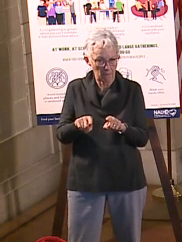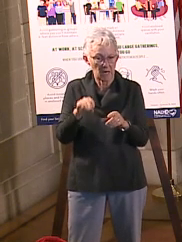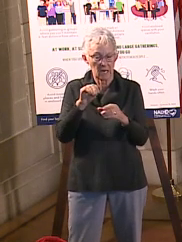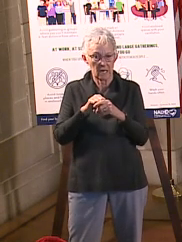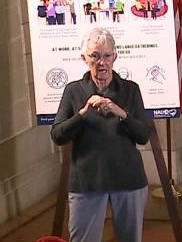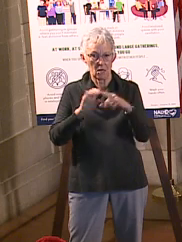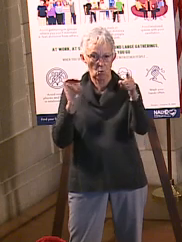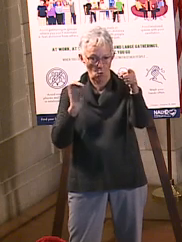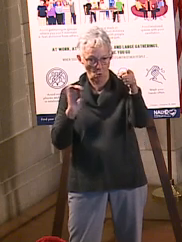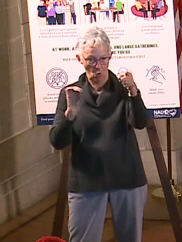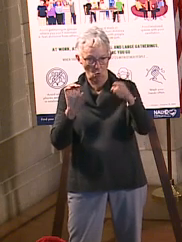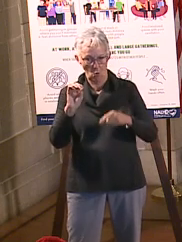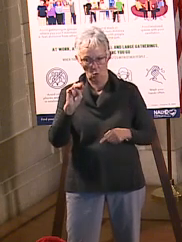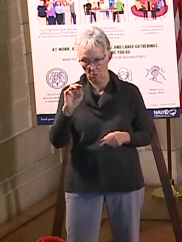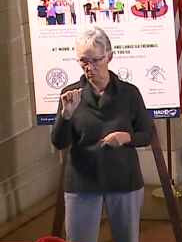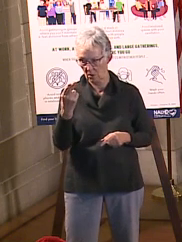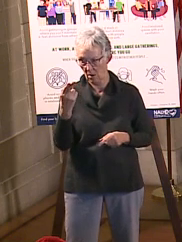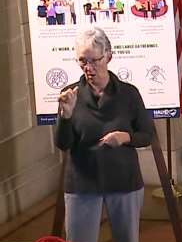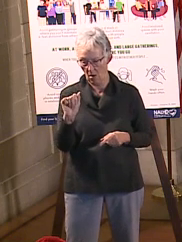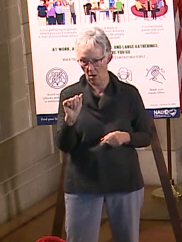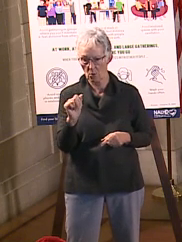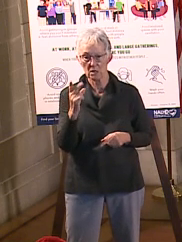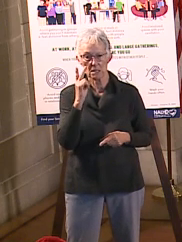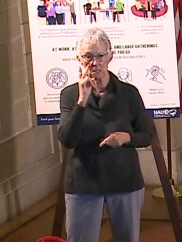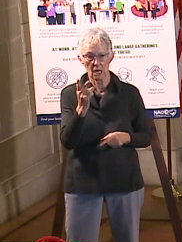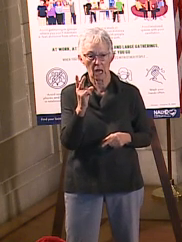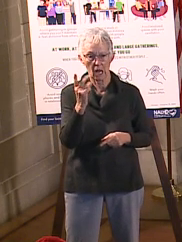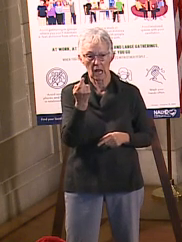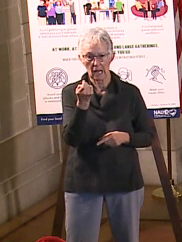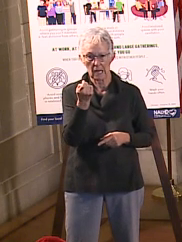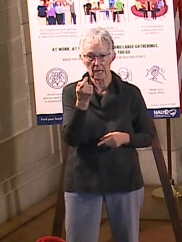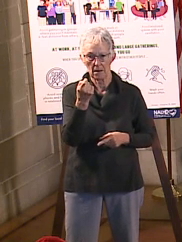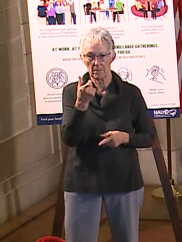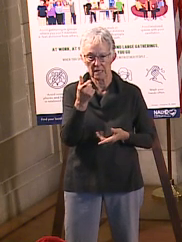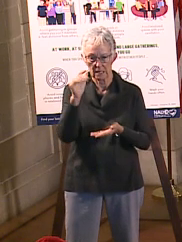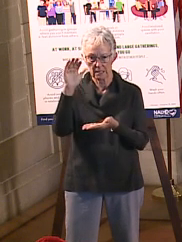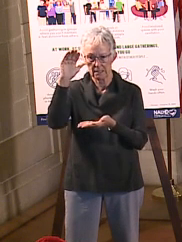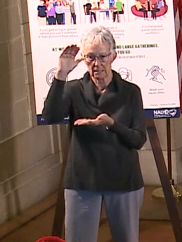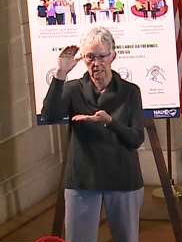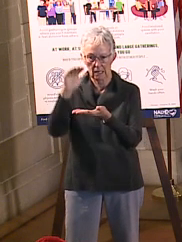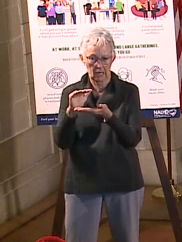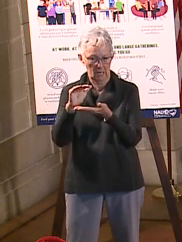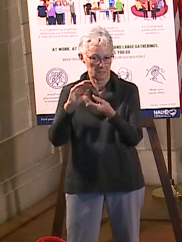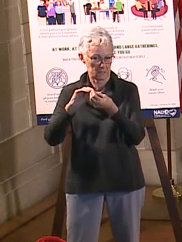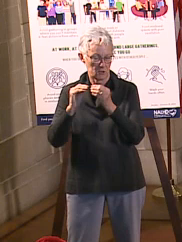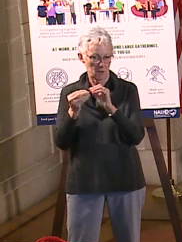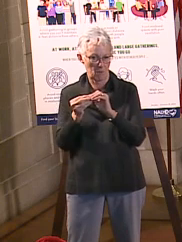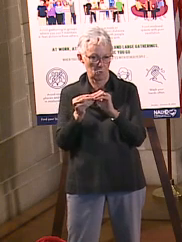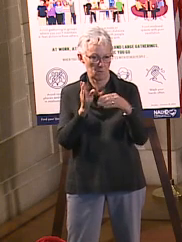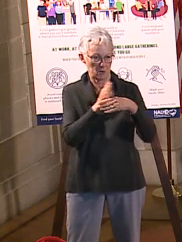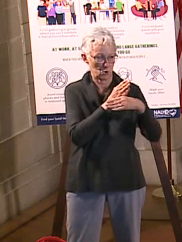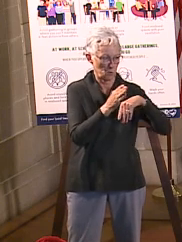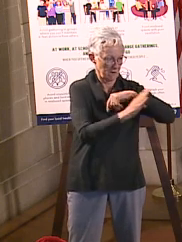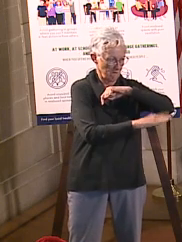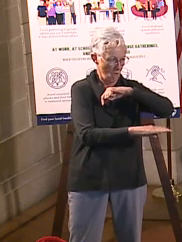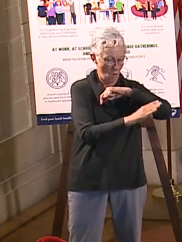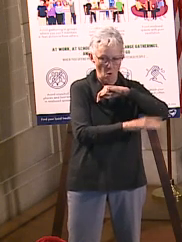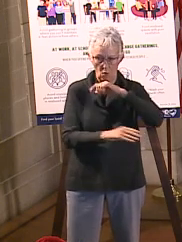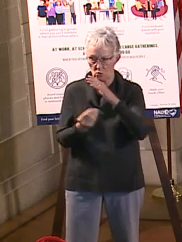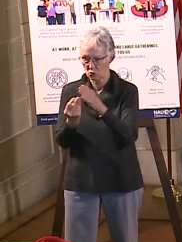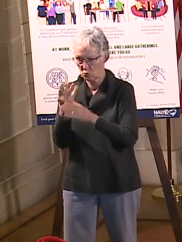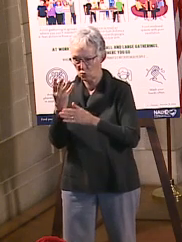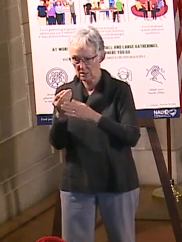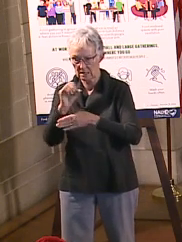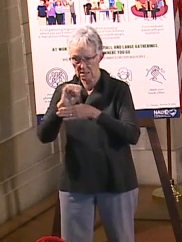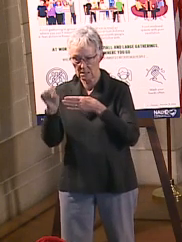in Omaha, we are seeing a little bit of melt between the fall semester and the beginning of the spring semester, and partially that is because so